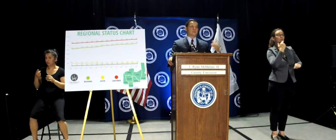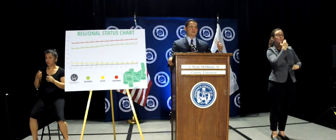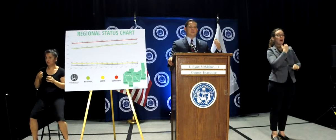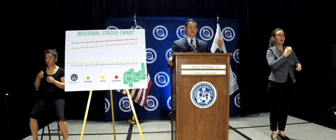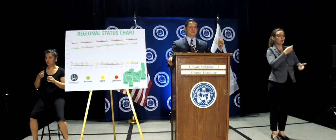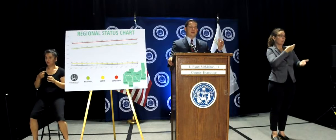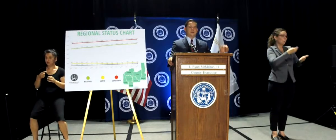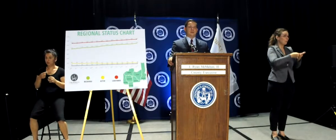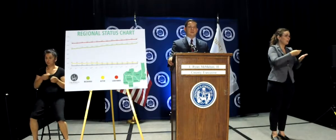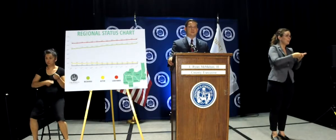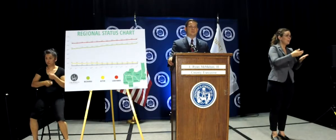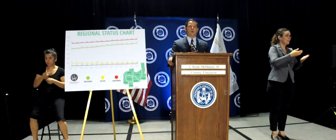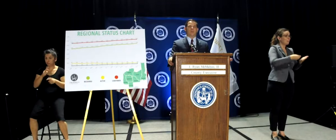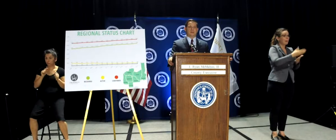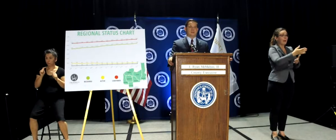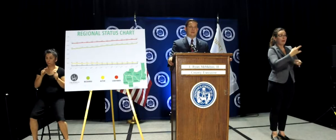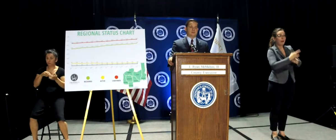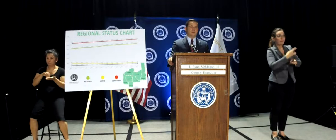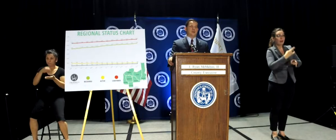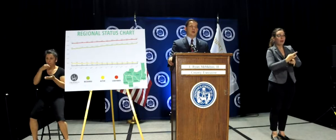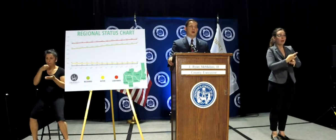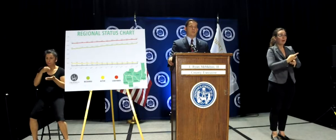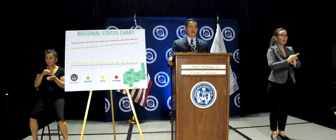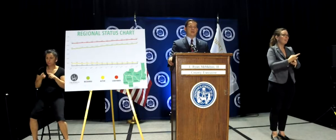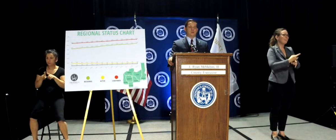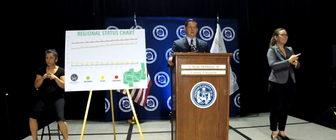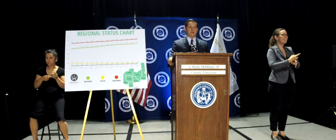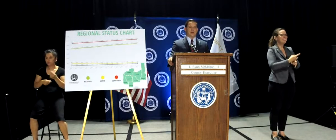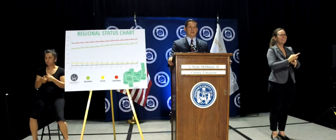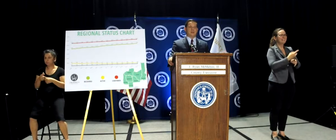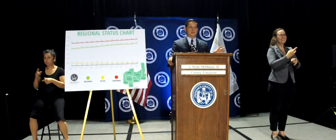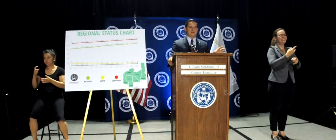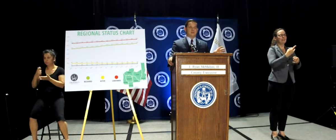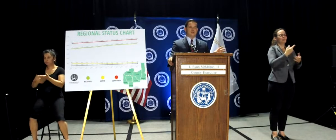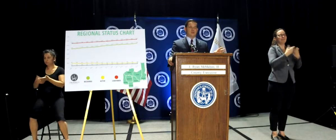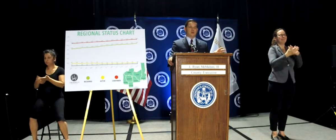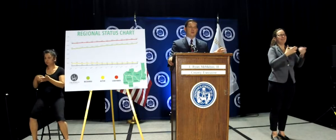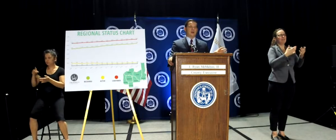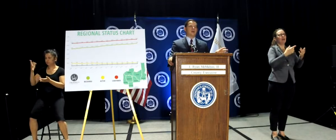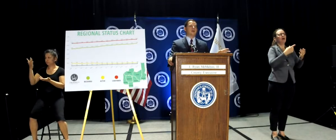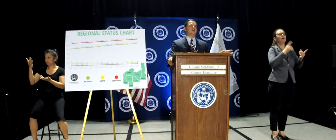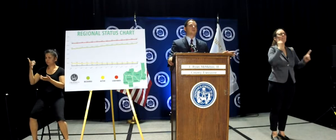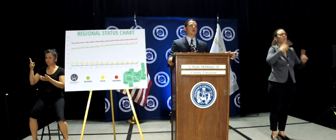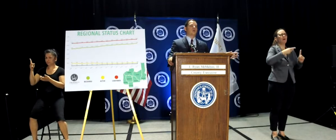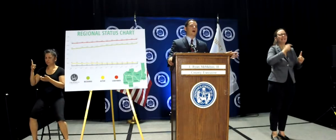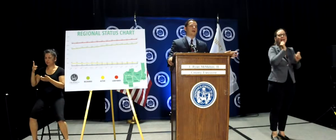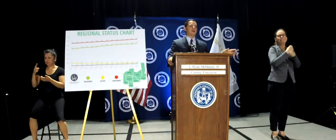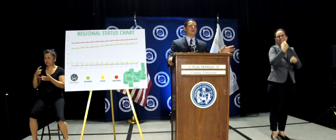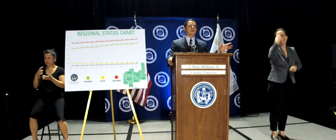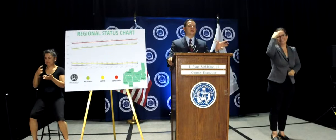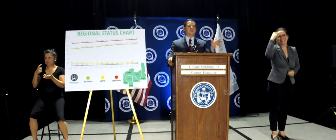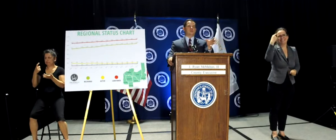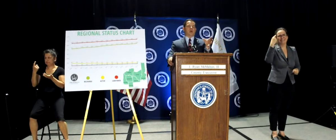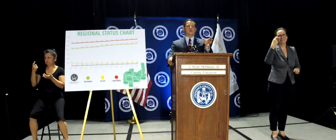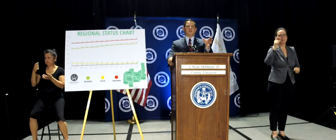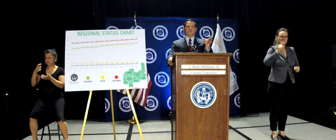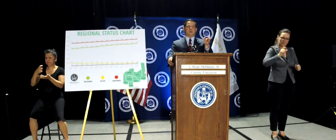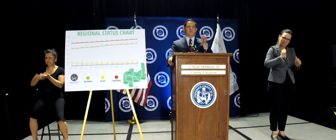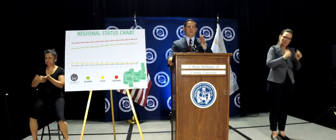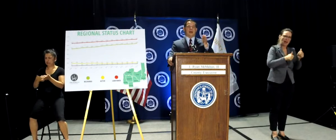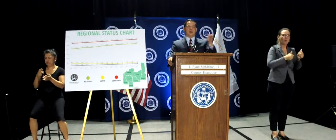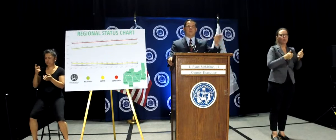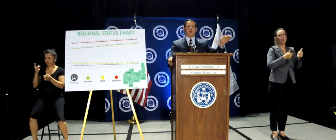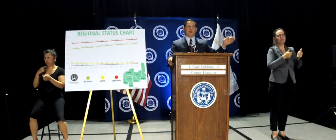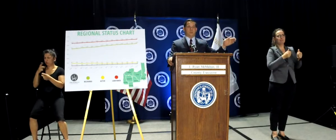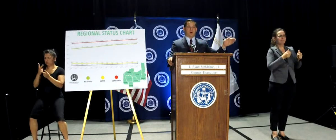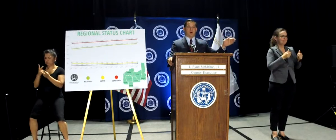these are the types of things that just don't make sense. But I do get the concern that you don't want dozens of